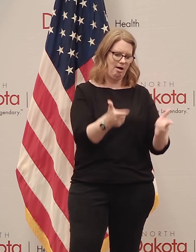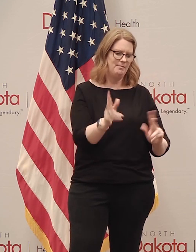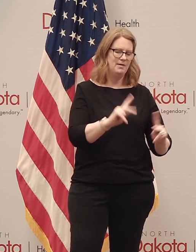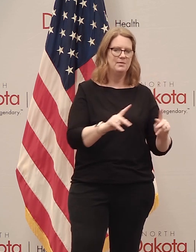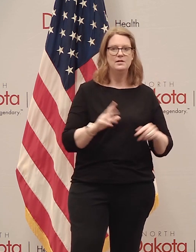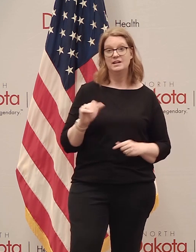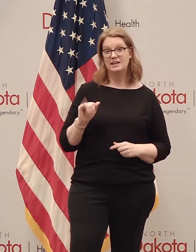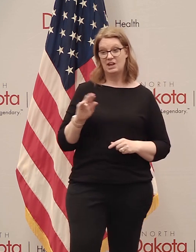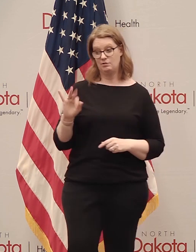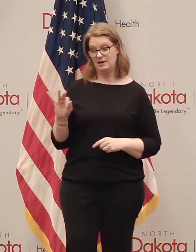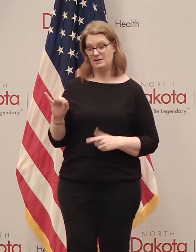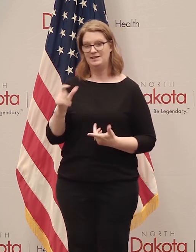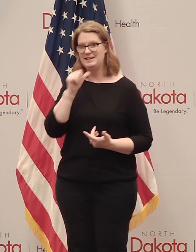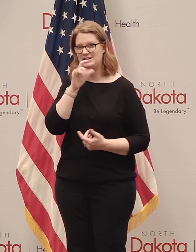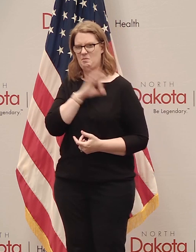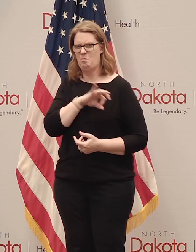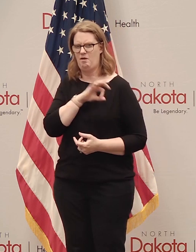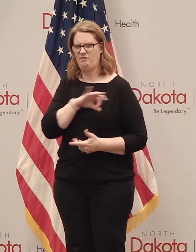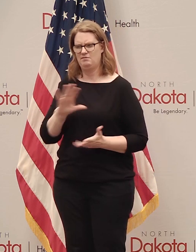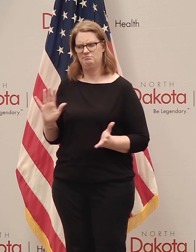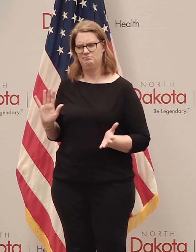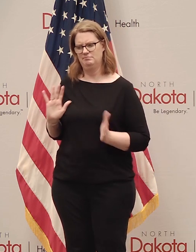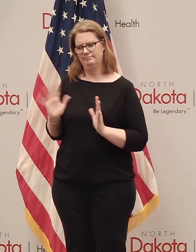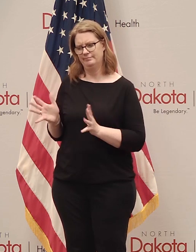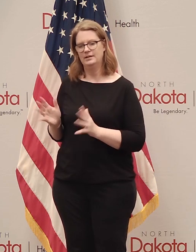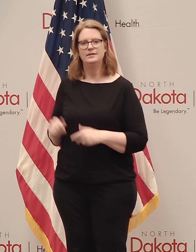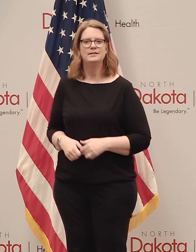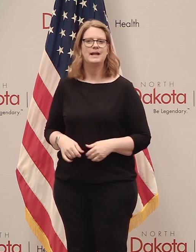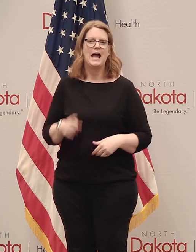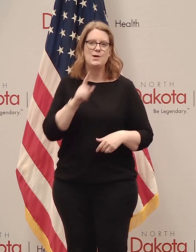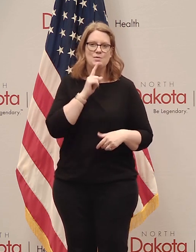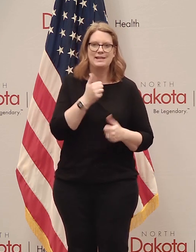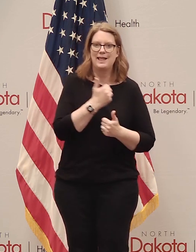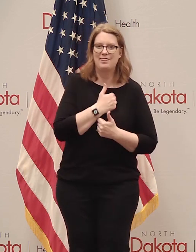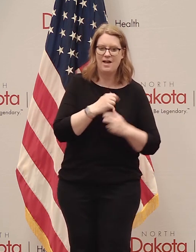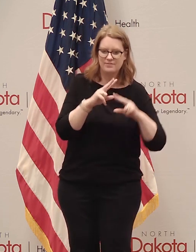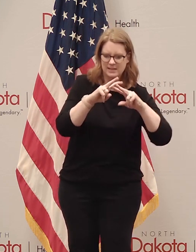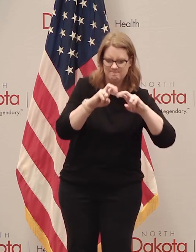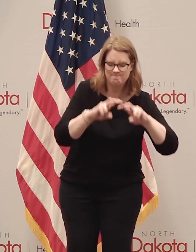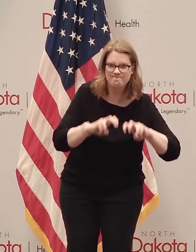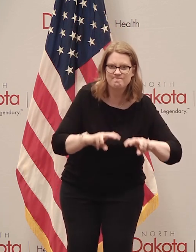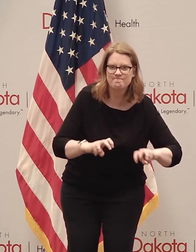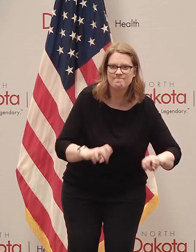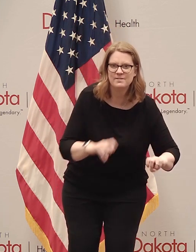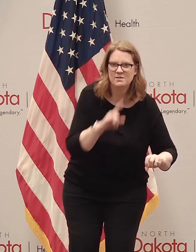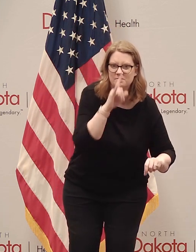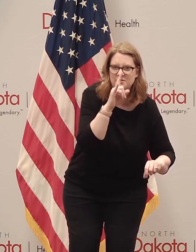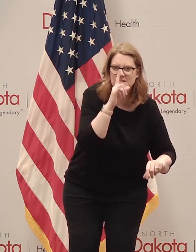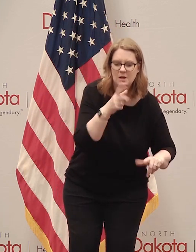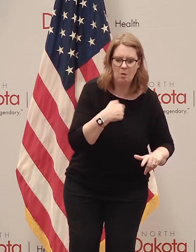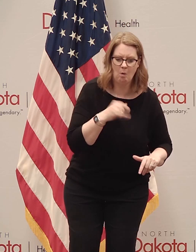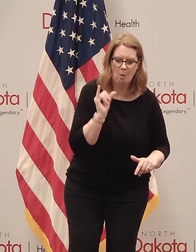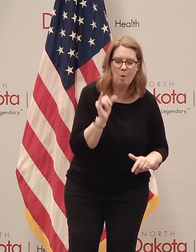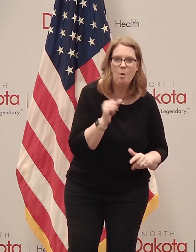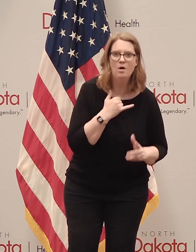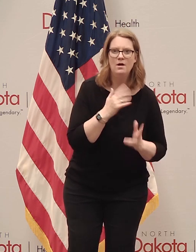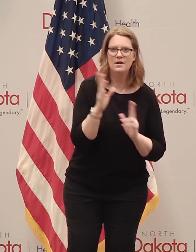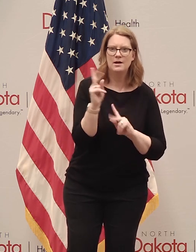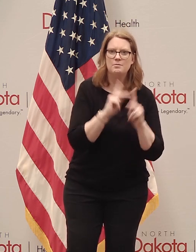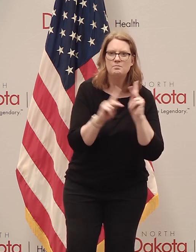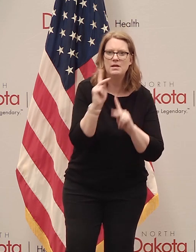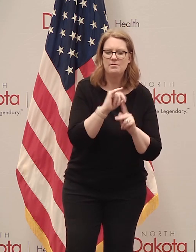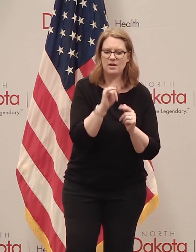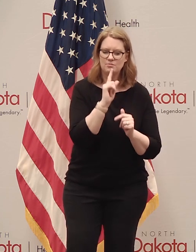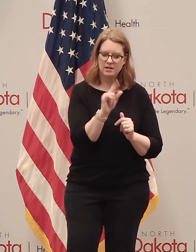is not in that business and doesn't profit from it. So I love the deep scrutiny, and I love the fact that maybe people are getting educated about how these free business